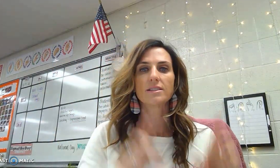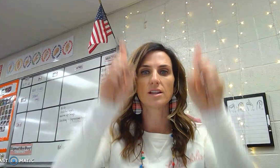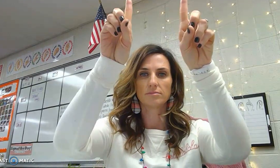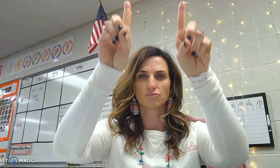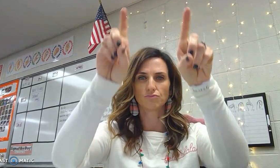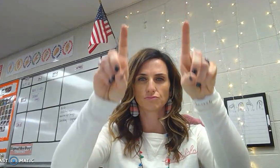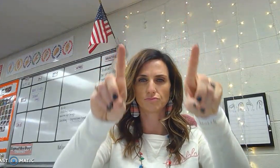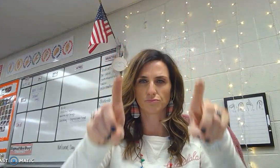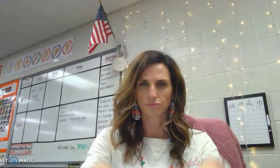Next,